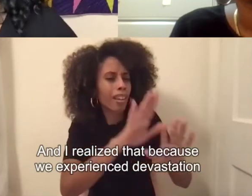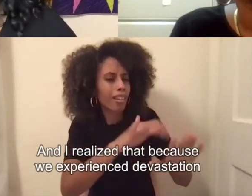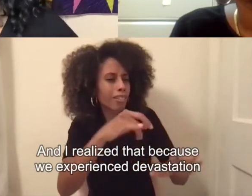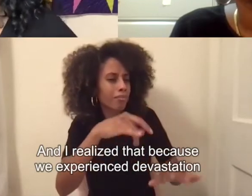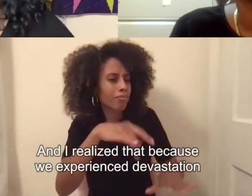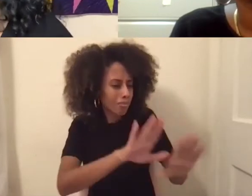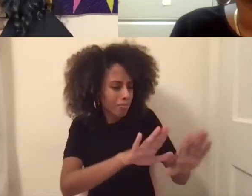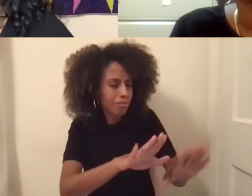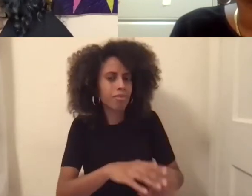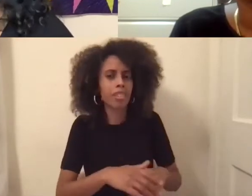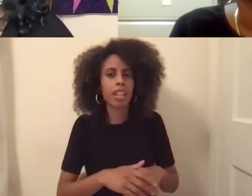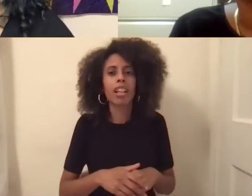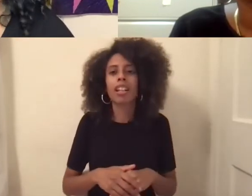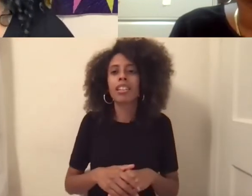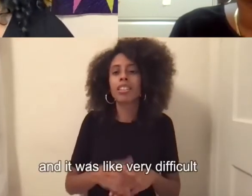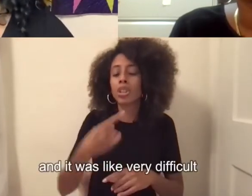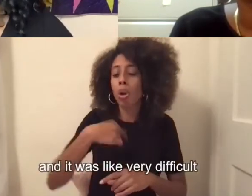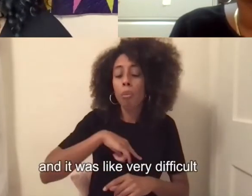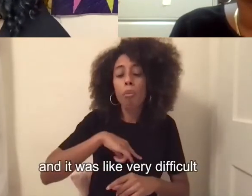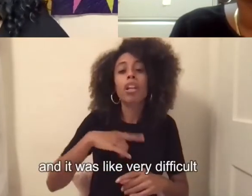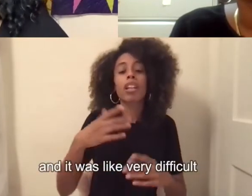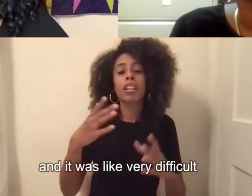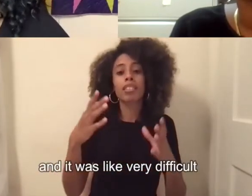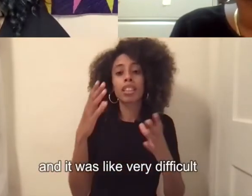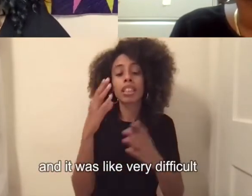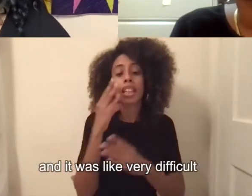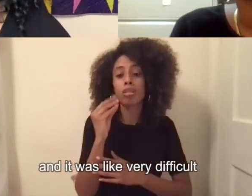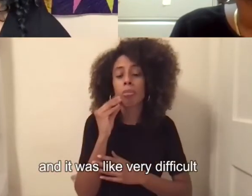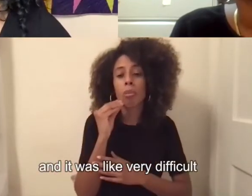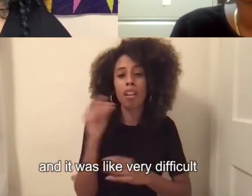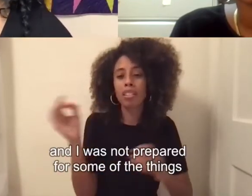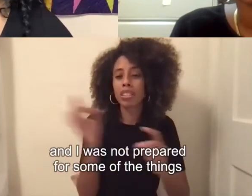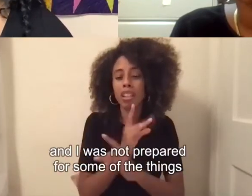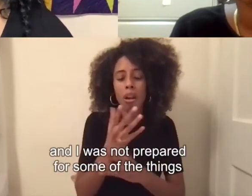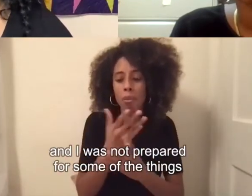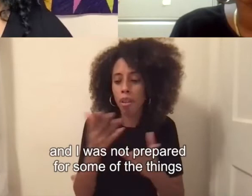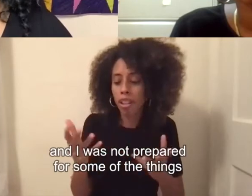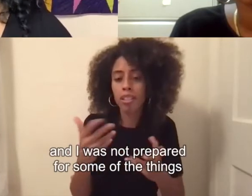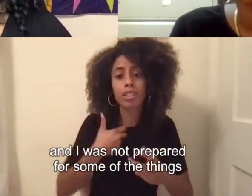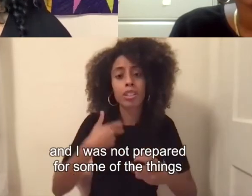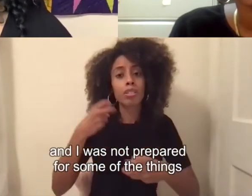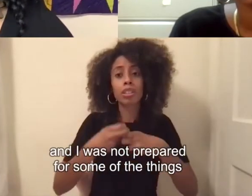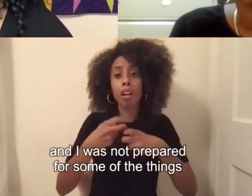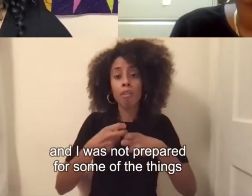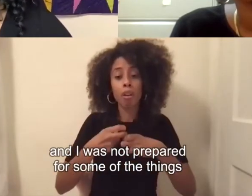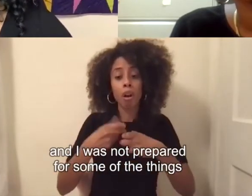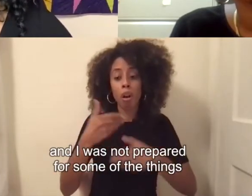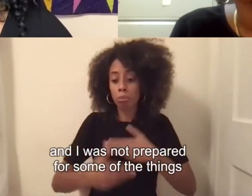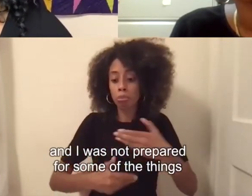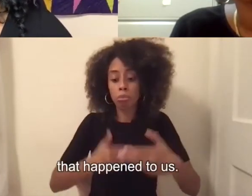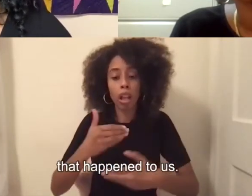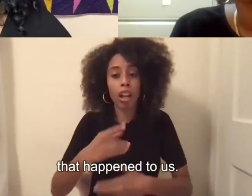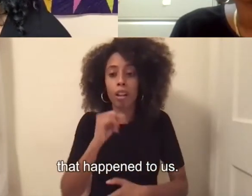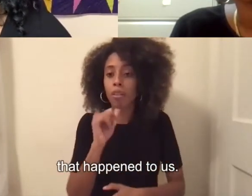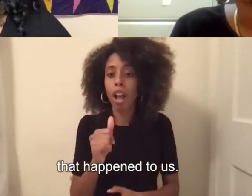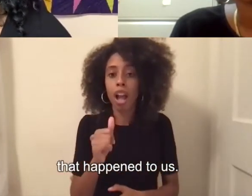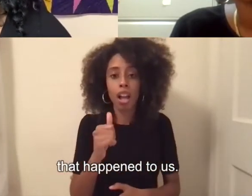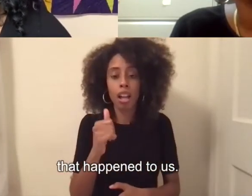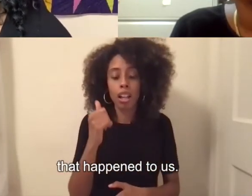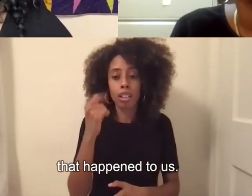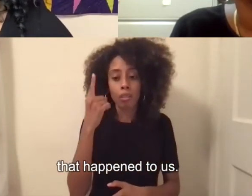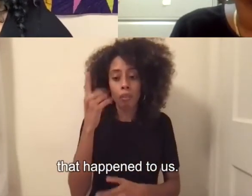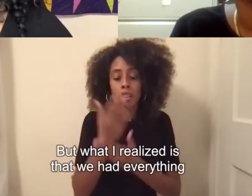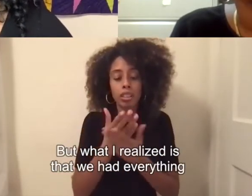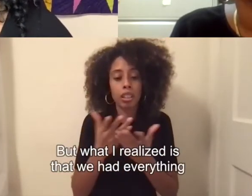because we experienced devastation, and it was like very difficult, and I was not prepared for some of the things that happened to